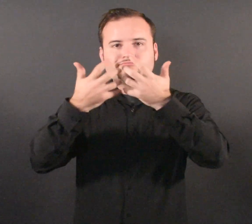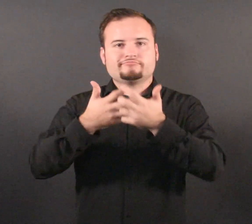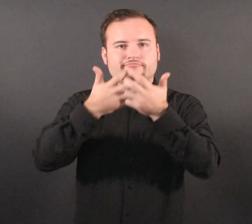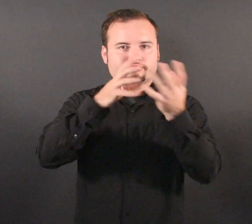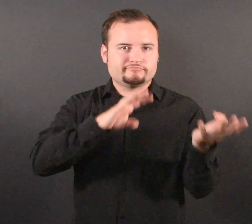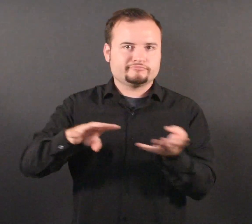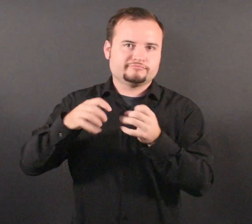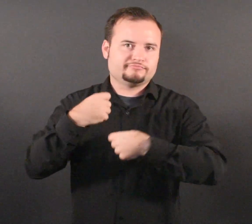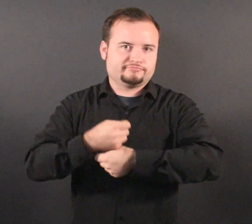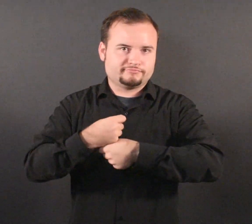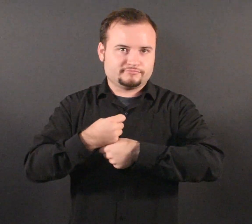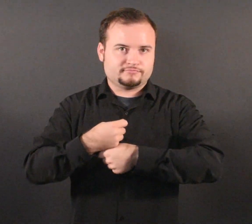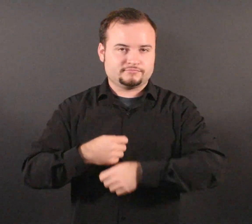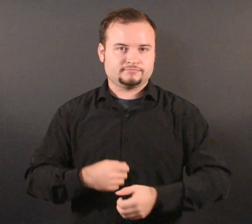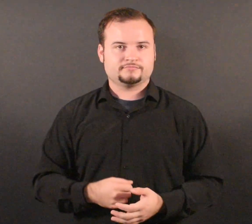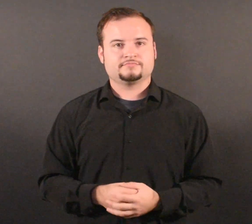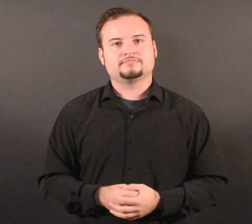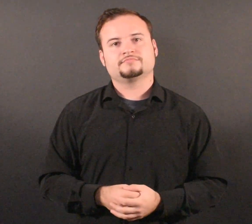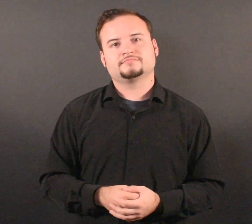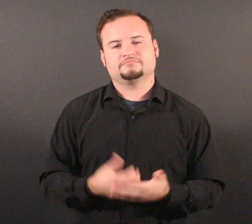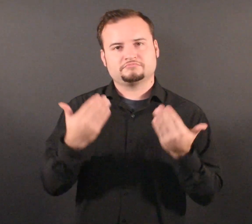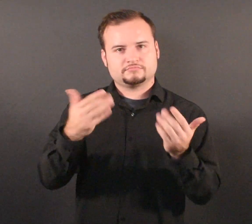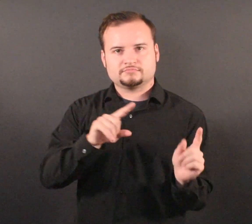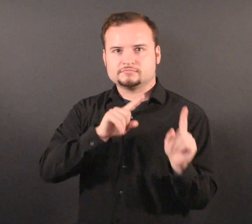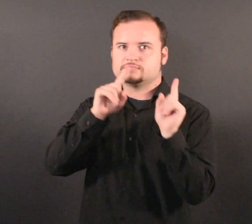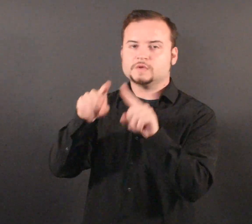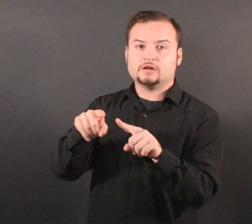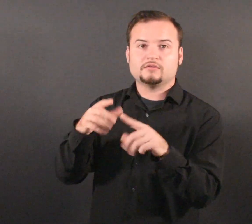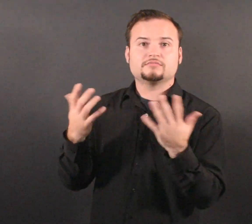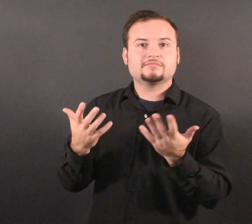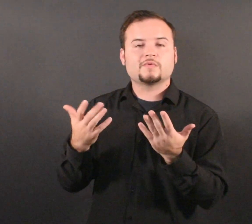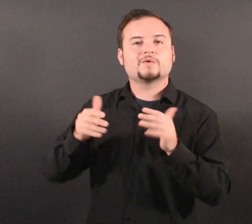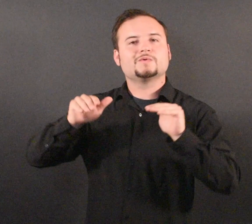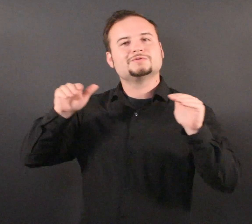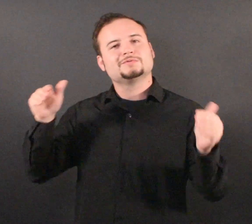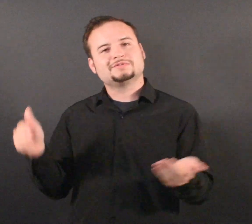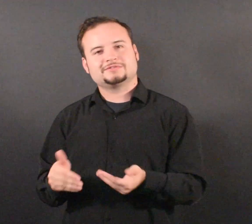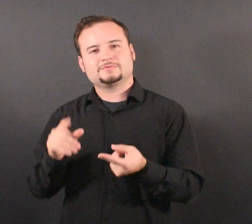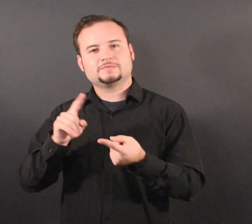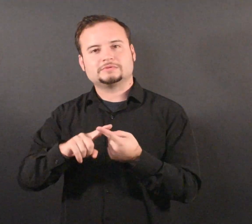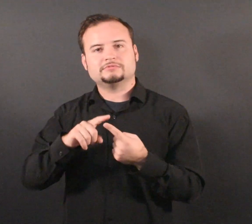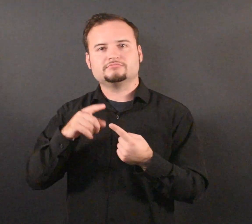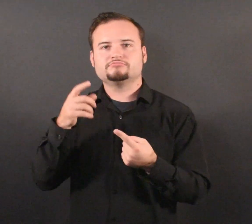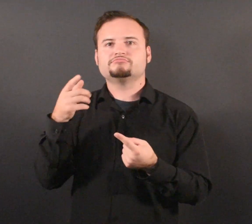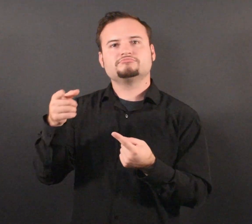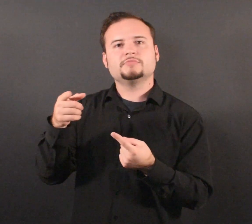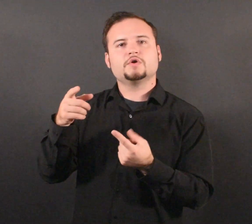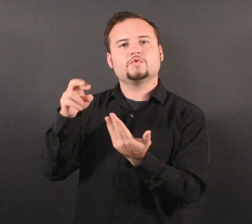you can attend an introduction to registered apprenticeship,